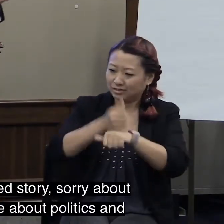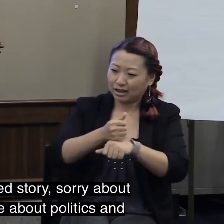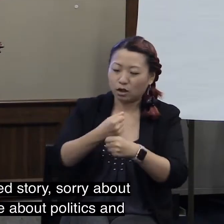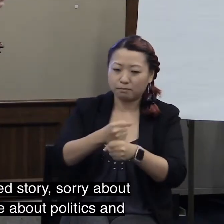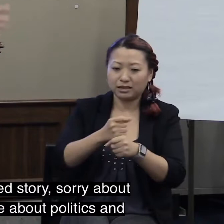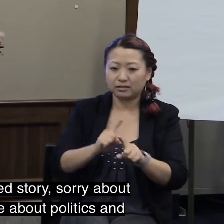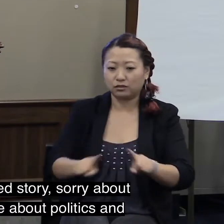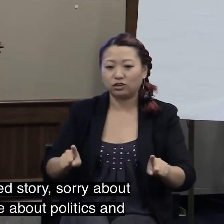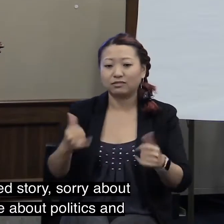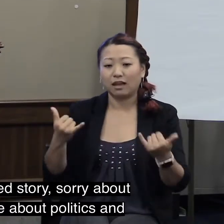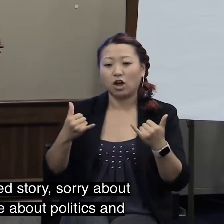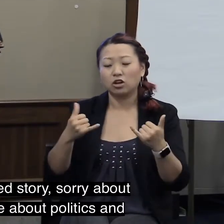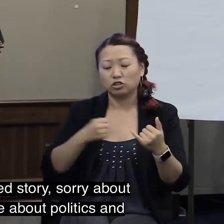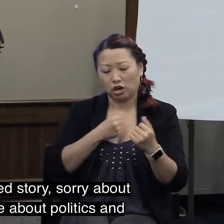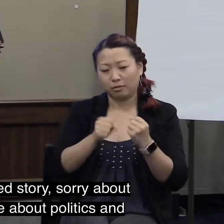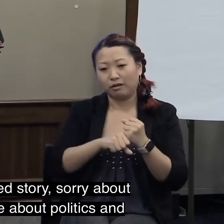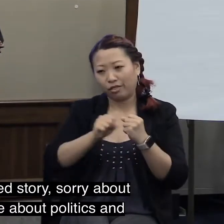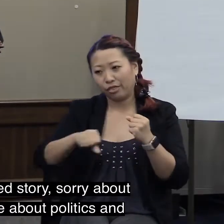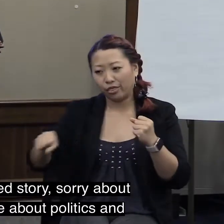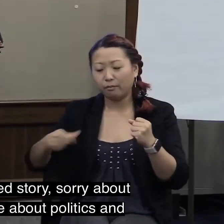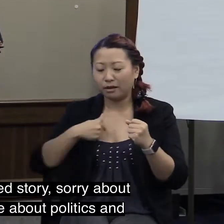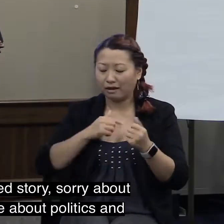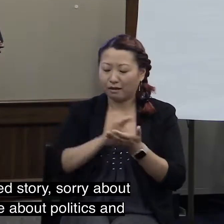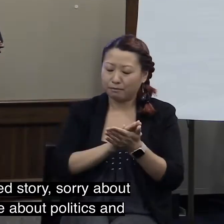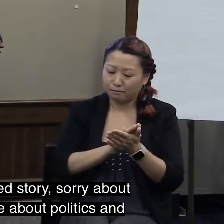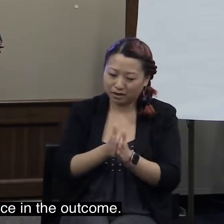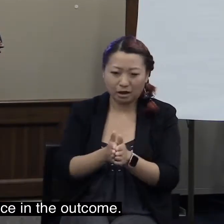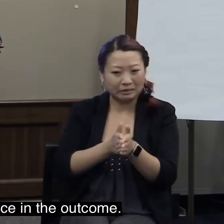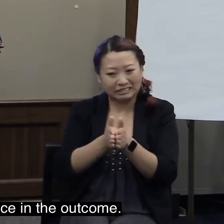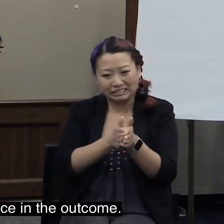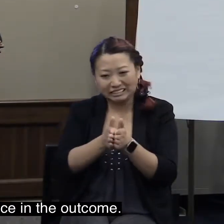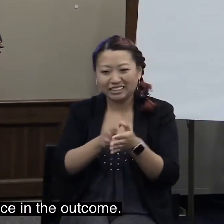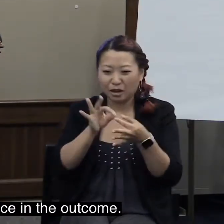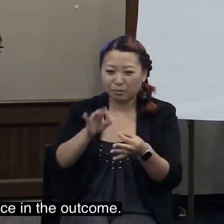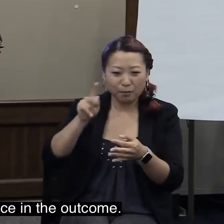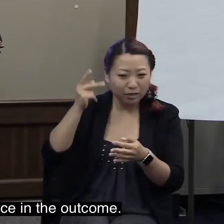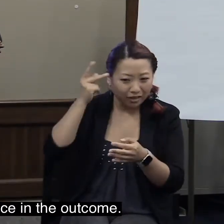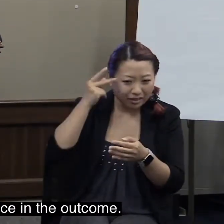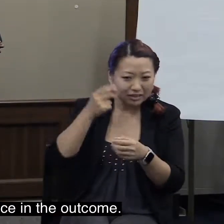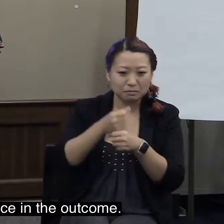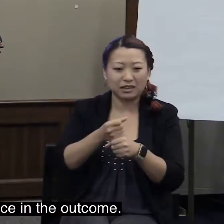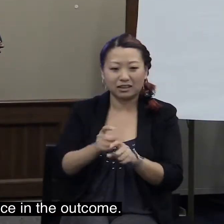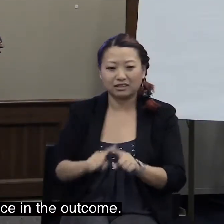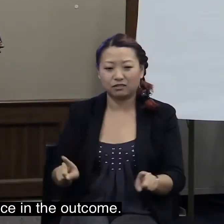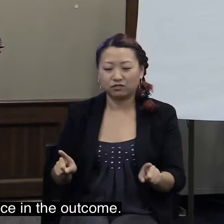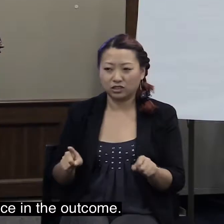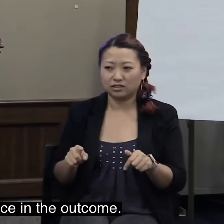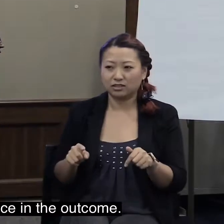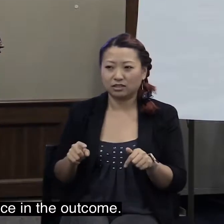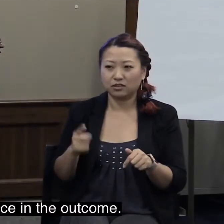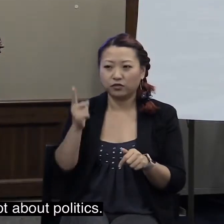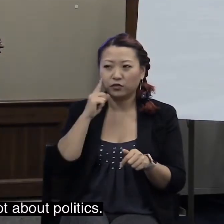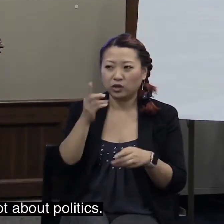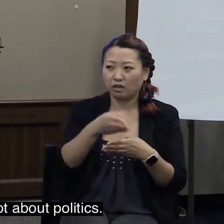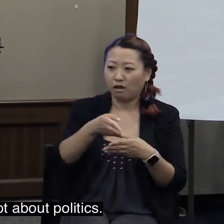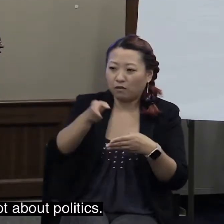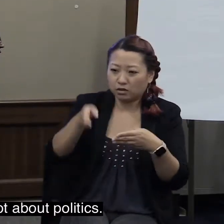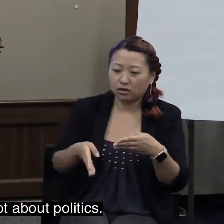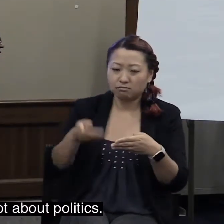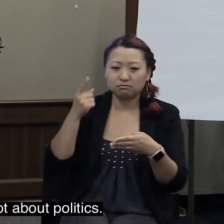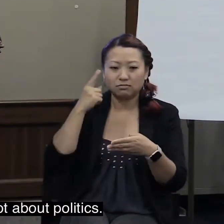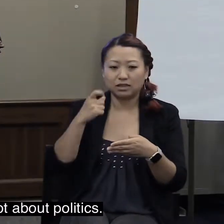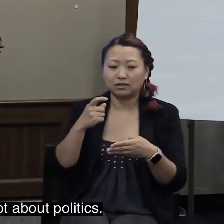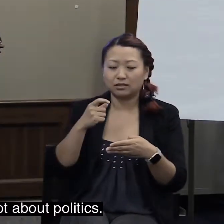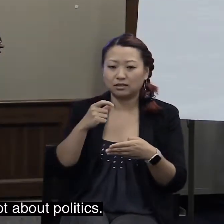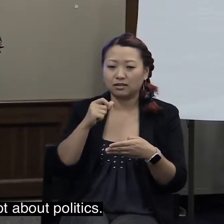that long-winded, sorry about that, but I get passionate about politics and about making a difference in the outcome, because it's really not